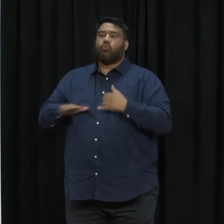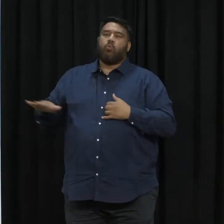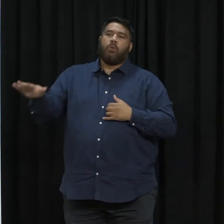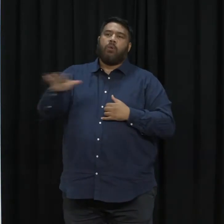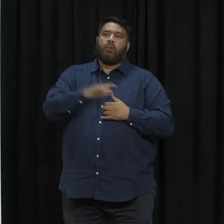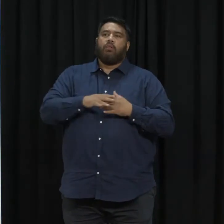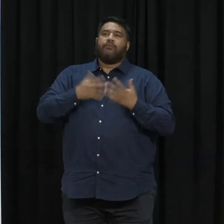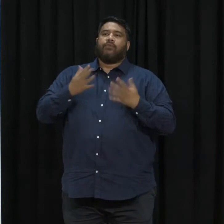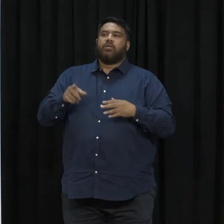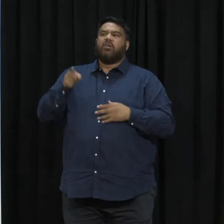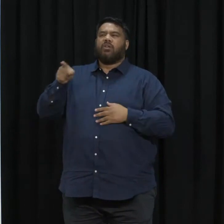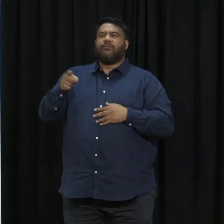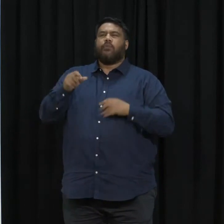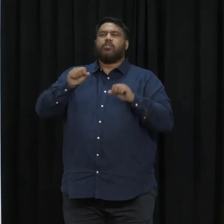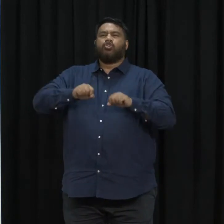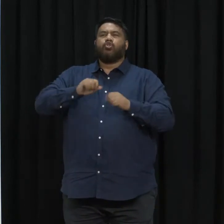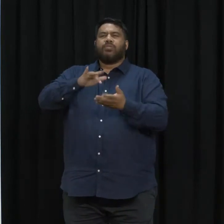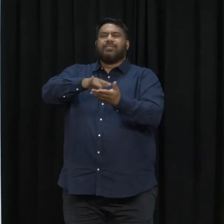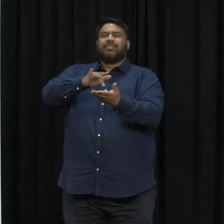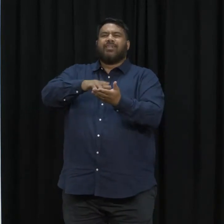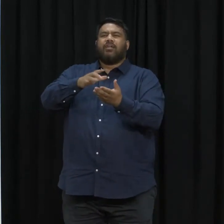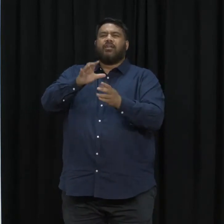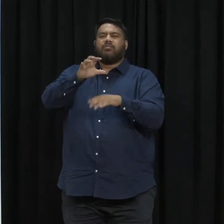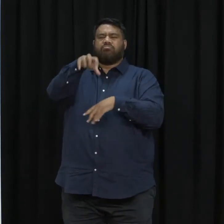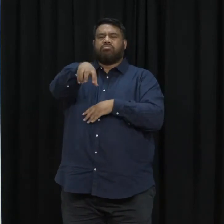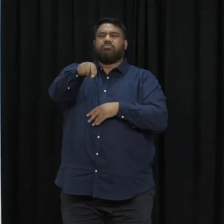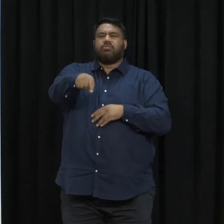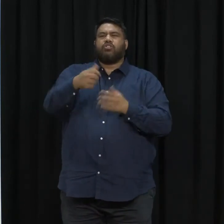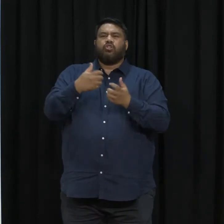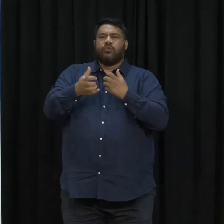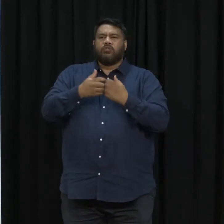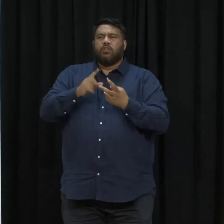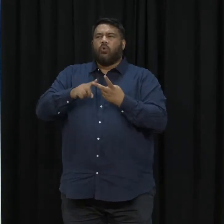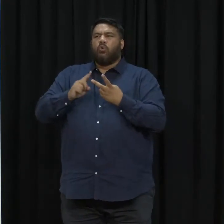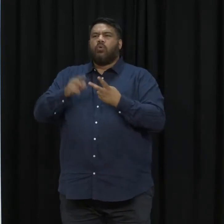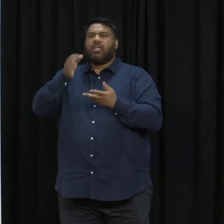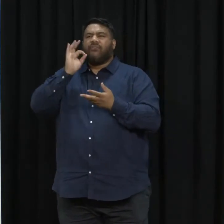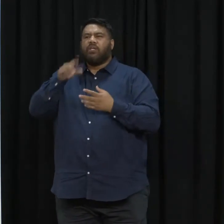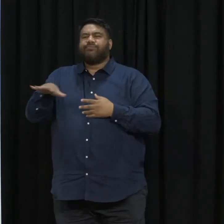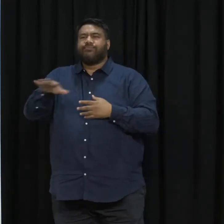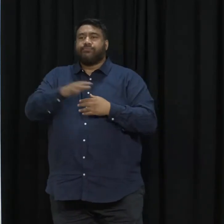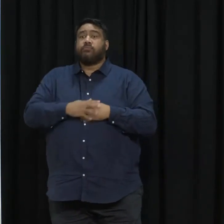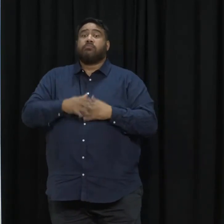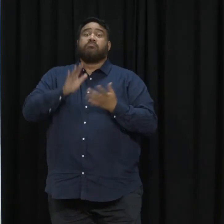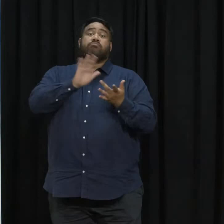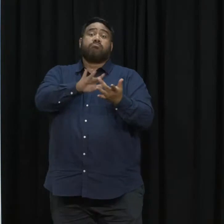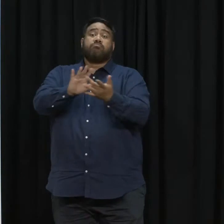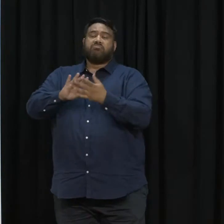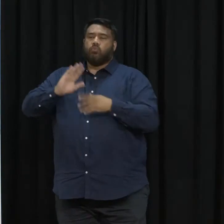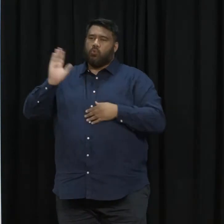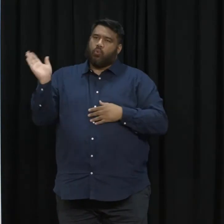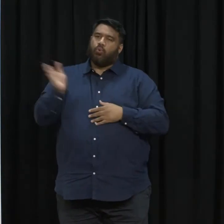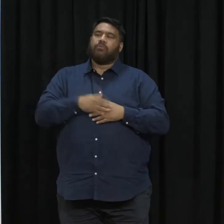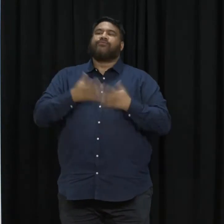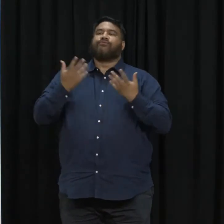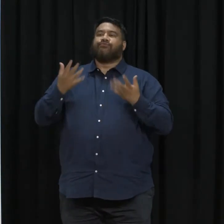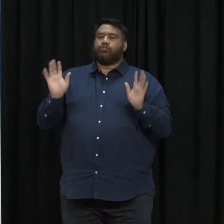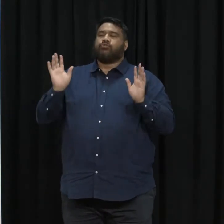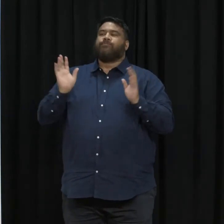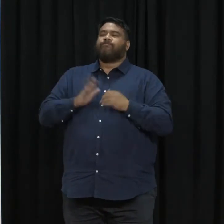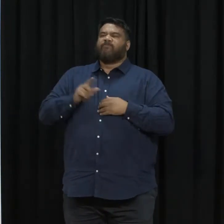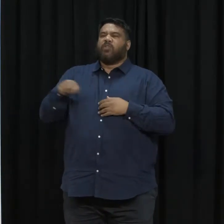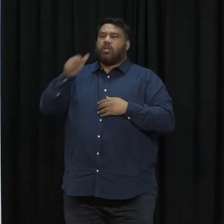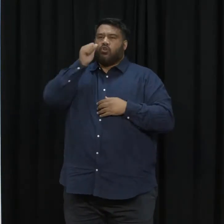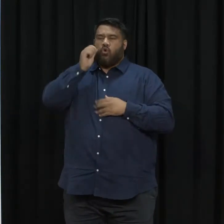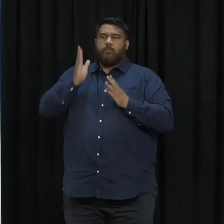student centre or the cafeteria on the days in question. All, as I say, have been contacted and are required to get a test